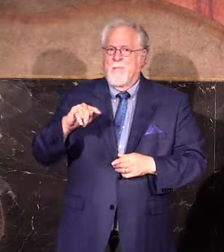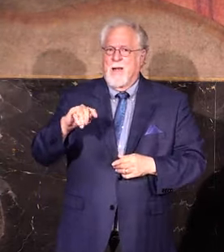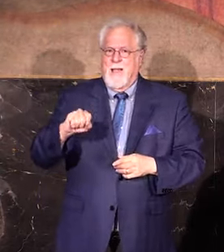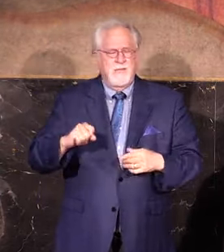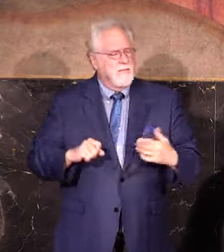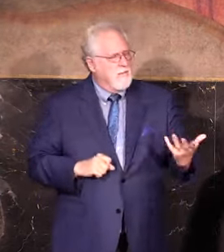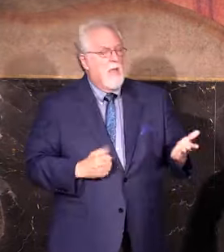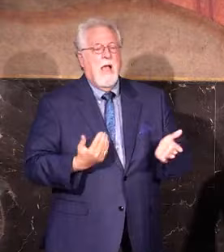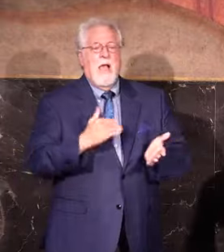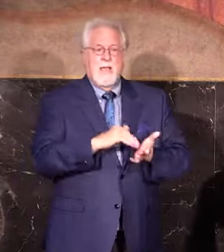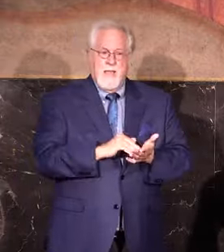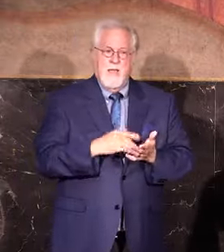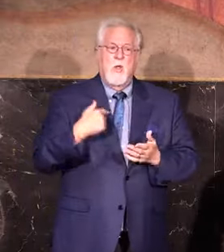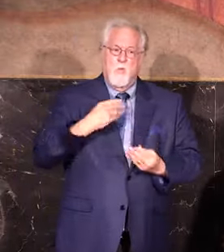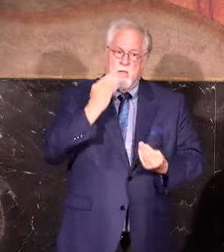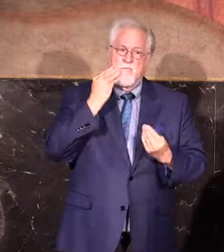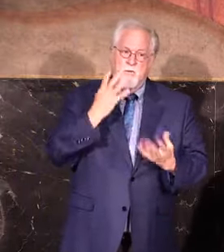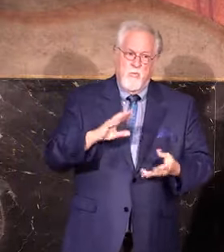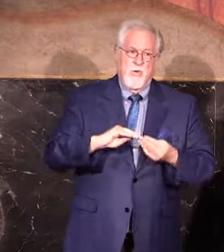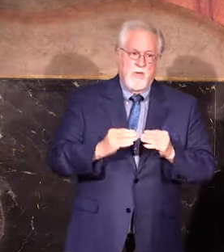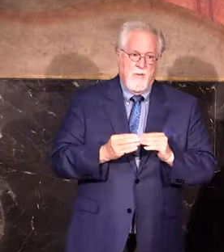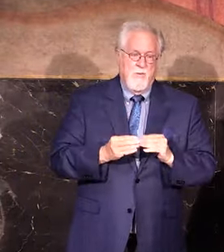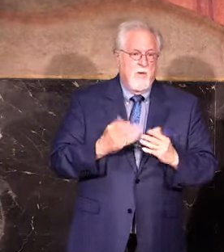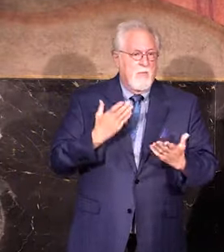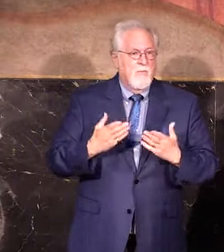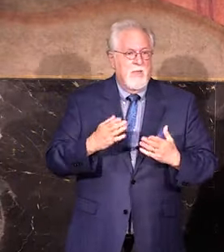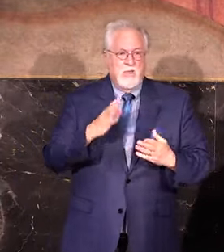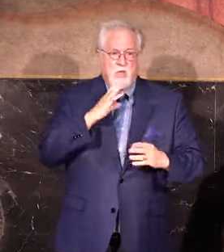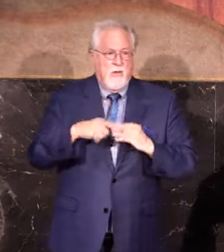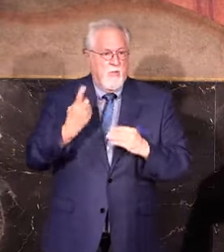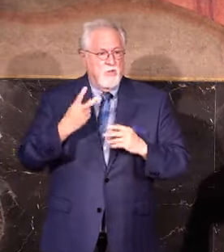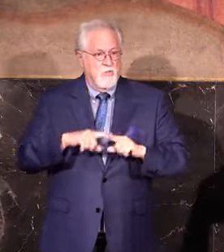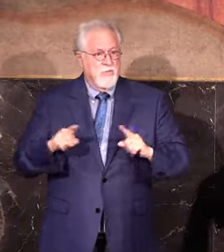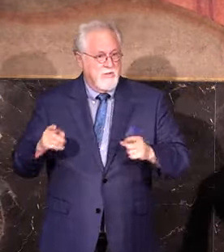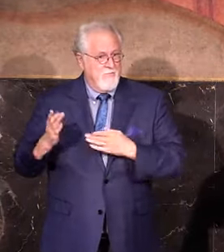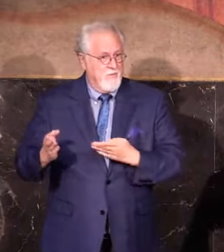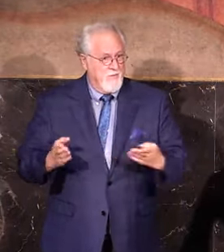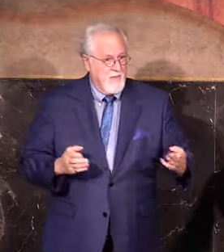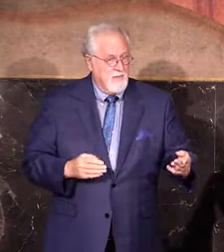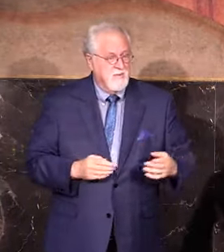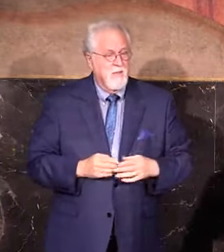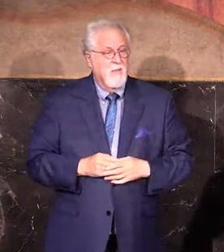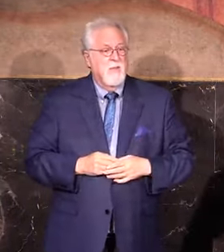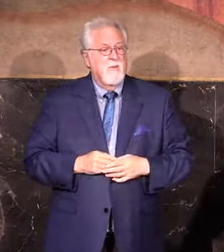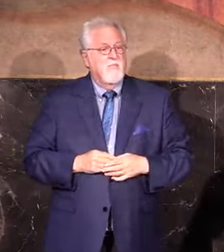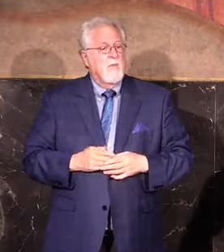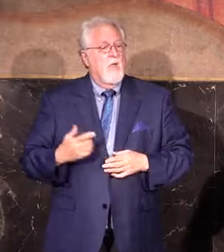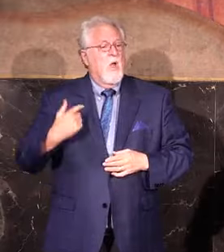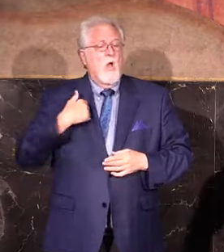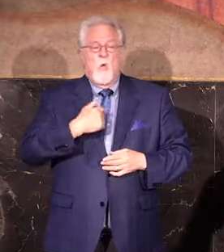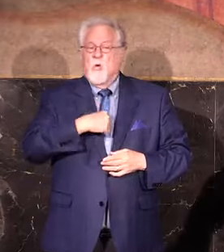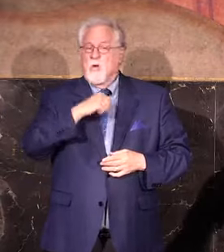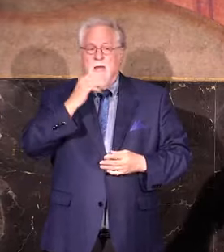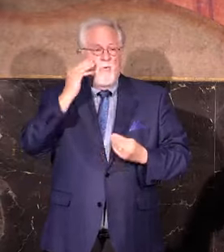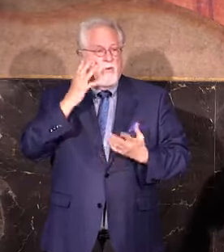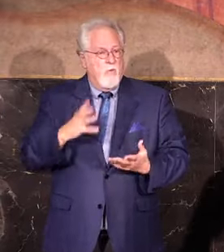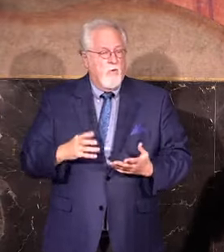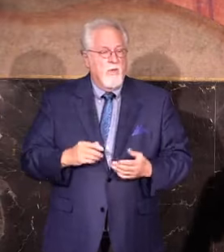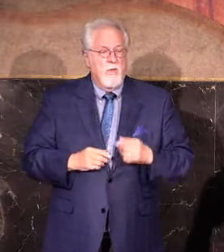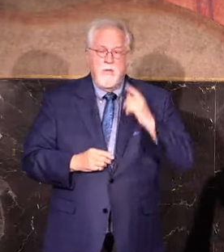so again, we've been reporting those numbers, and maybe we're just talking about two different things. You know, we're not going to be reporting, you know,